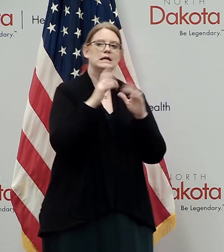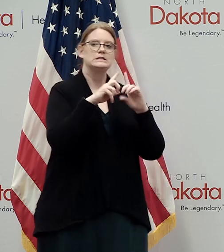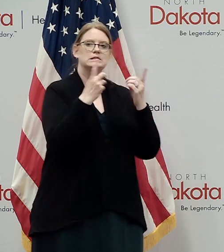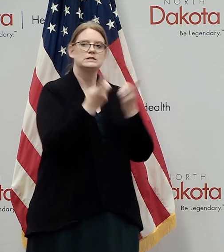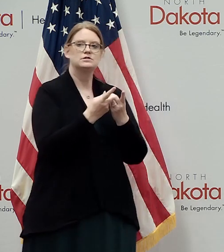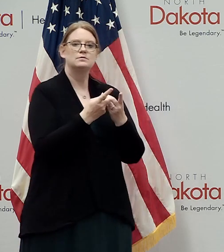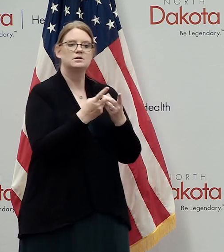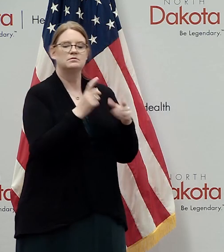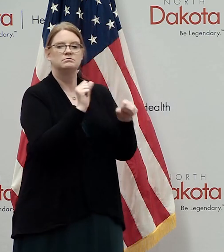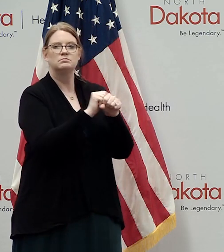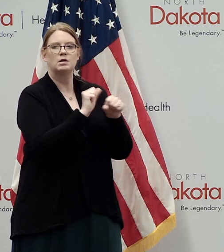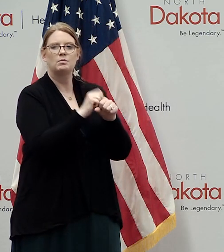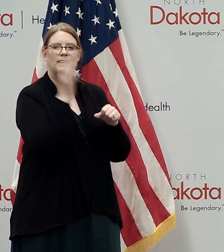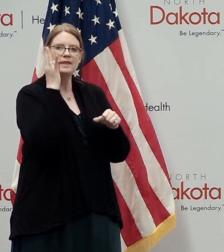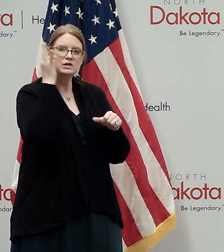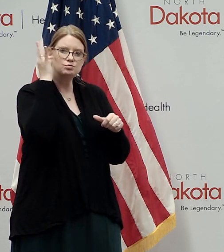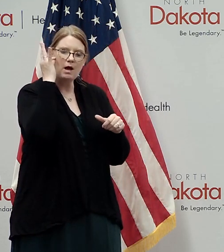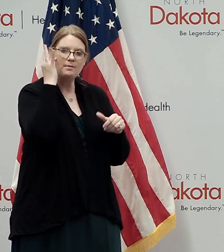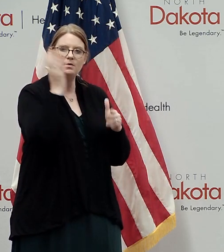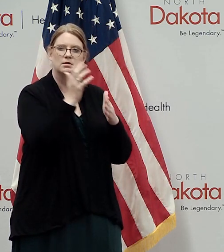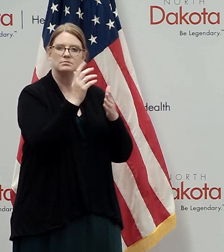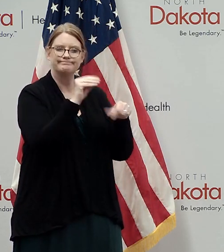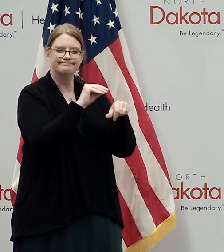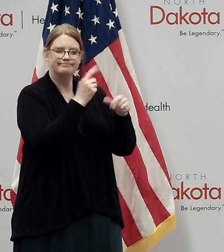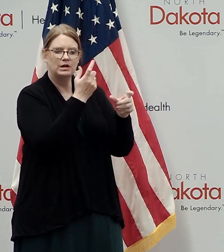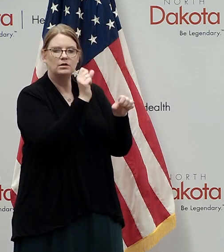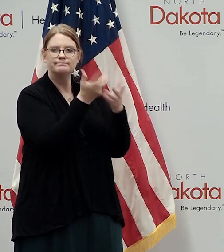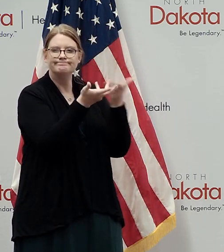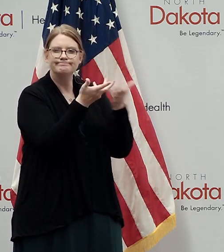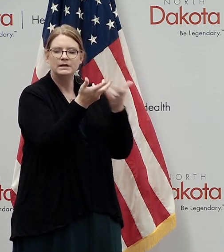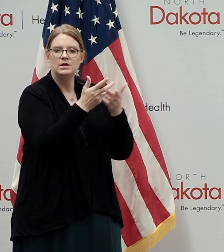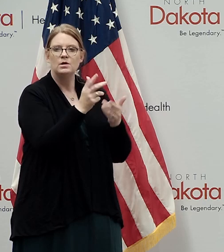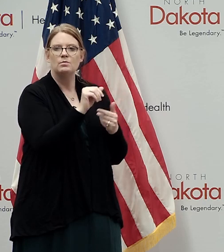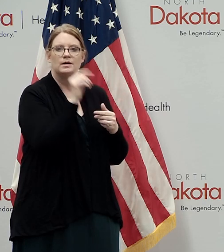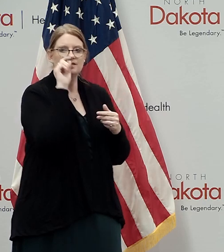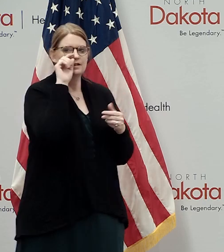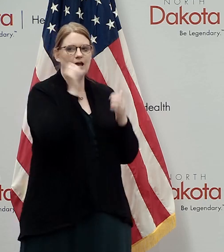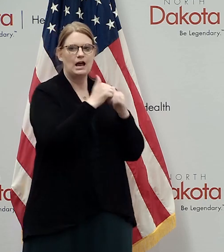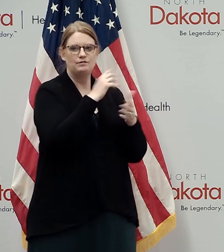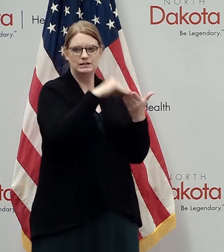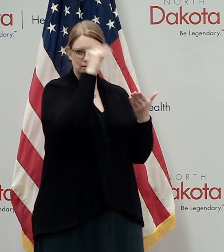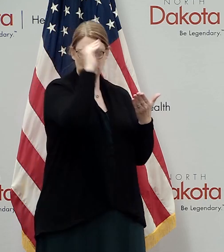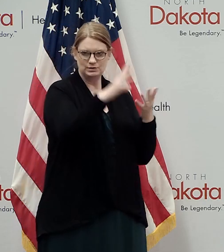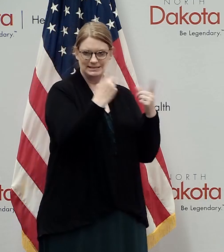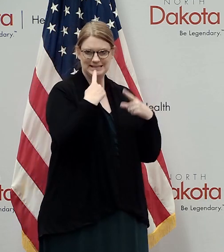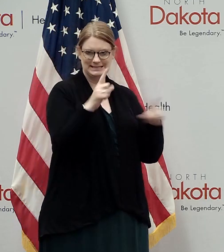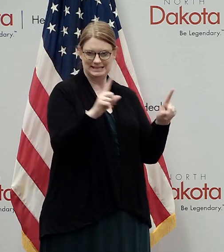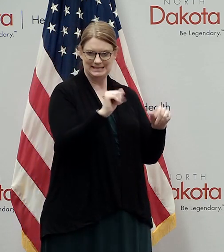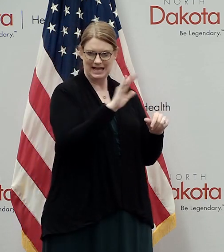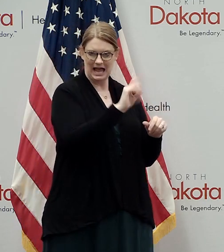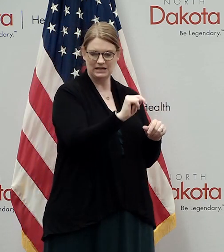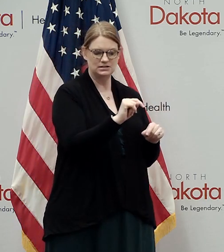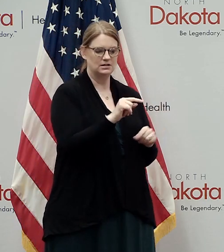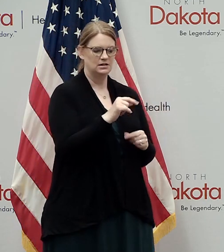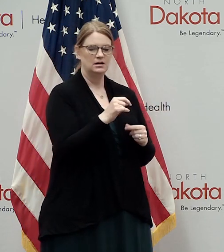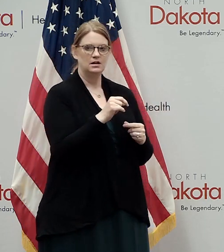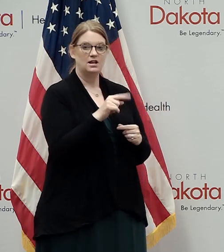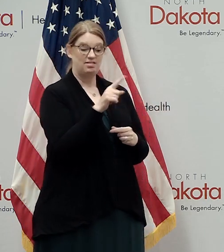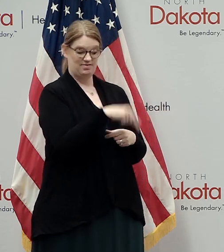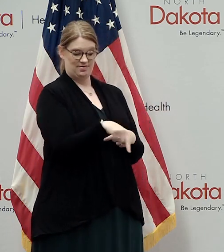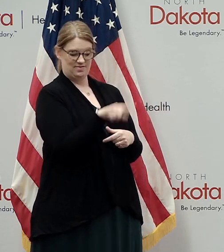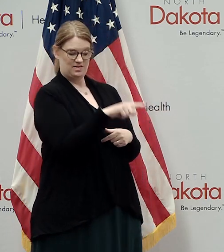tribal consultations under the Every Student Succeeds Act, and there are 2 stipulating requirements for those school districts, they must